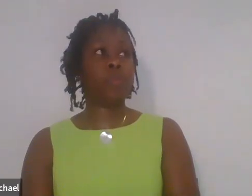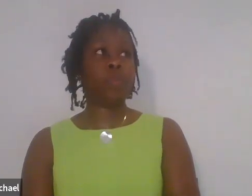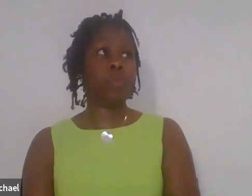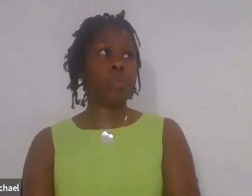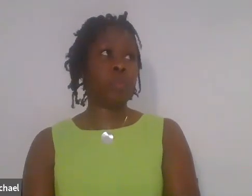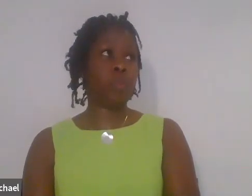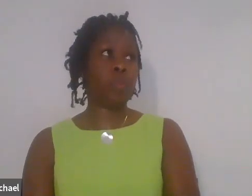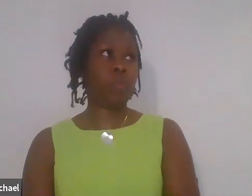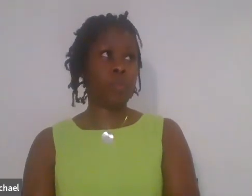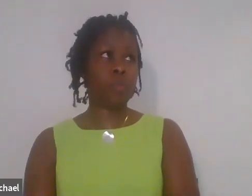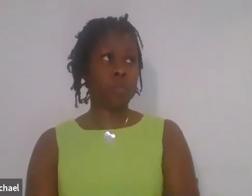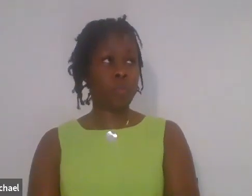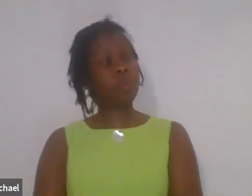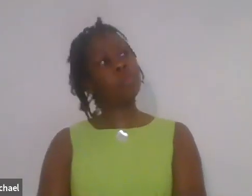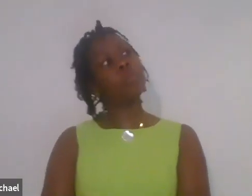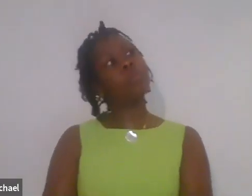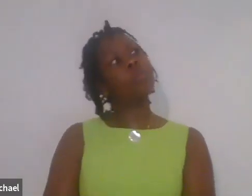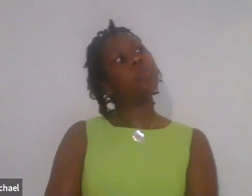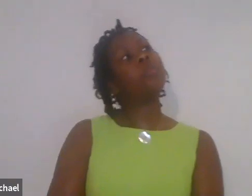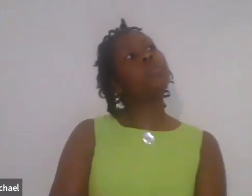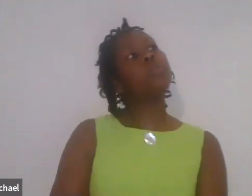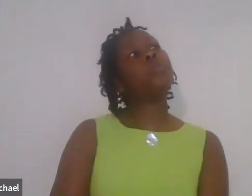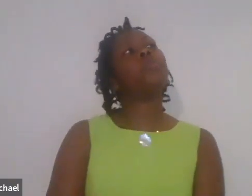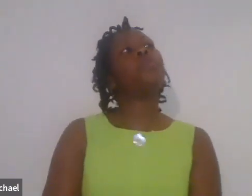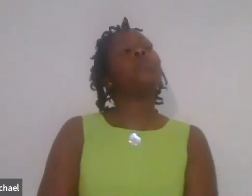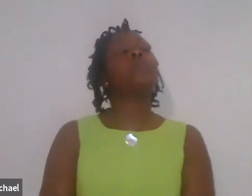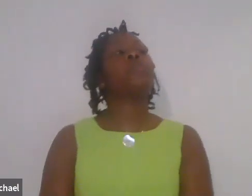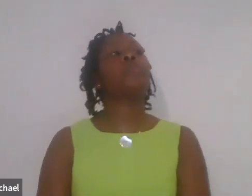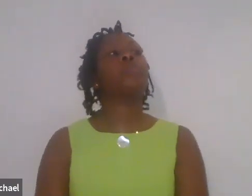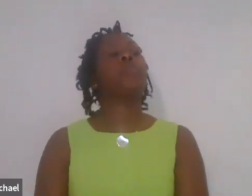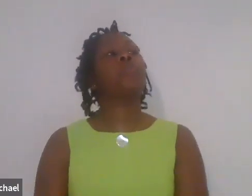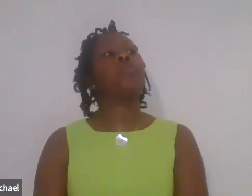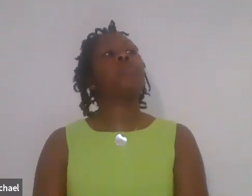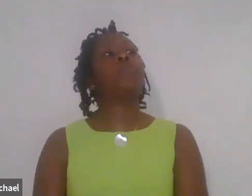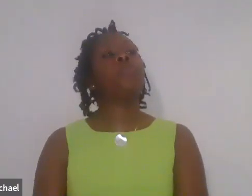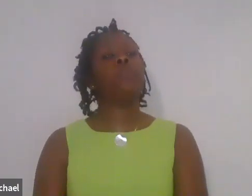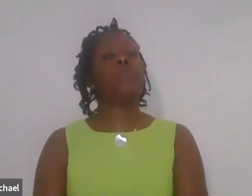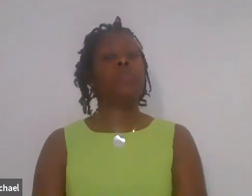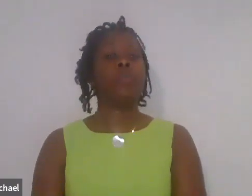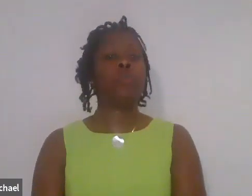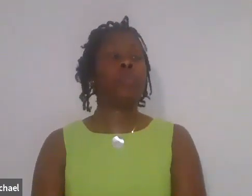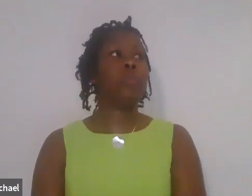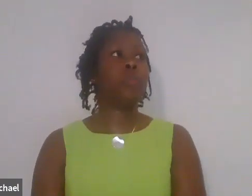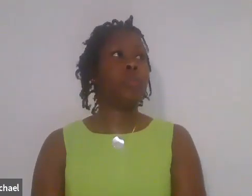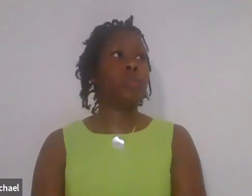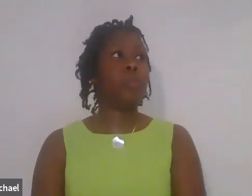small break to react to the comments and observations from the audience, and we proceed in that manner. So the